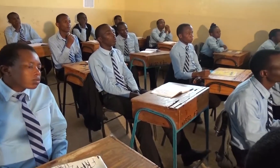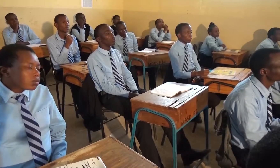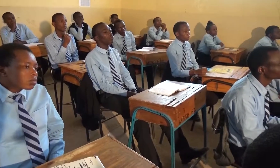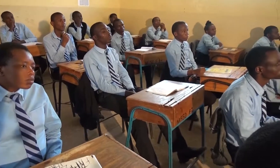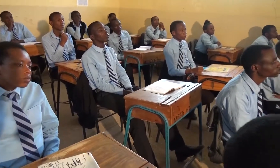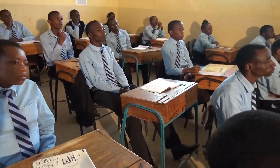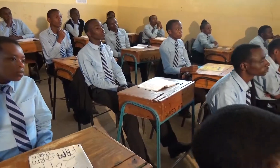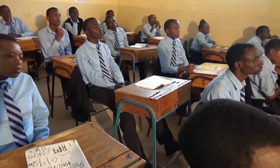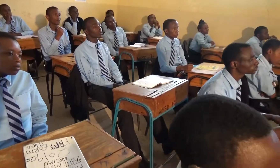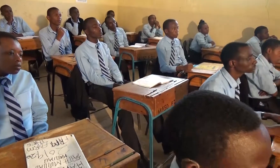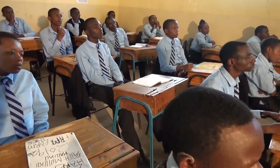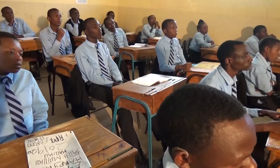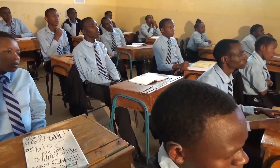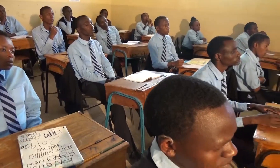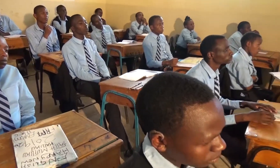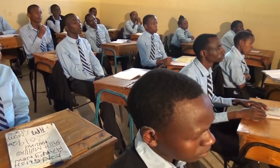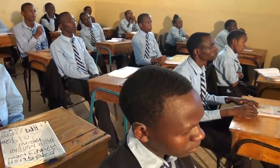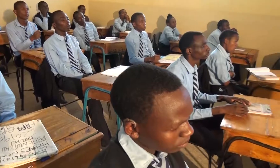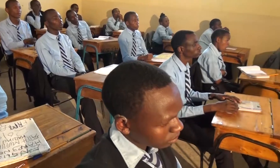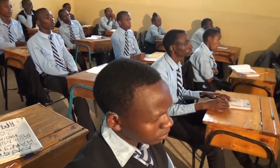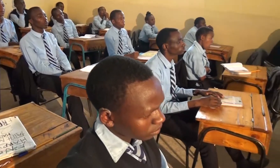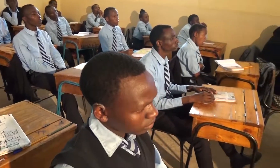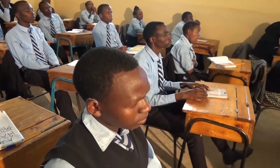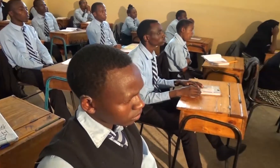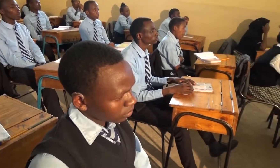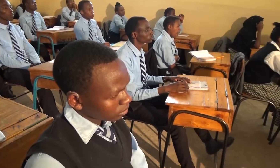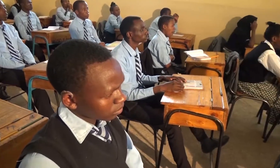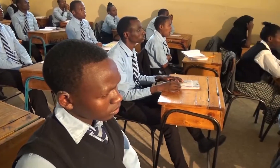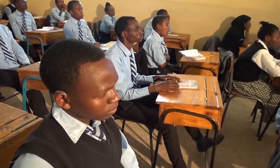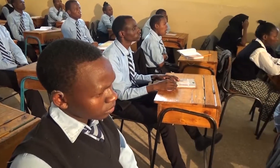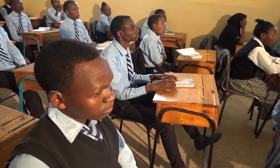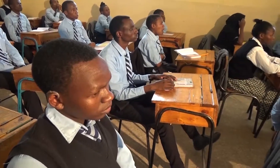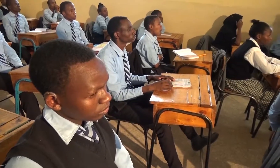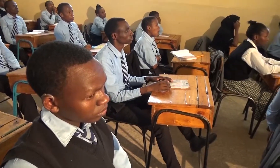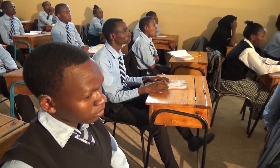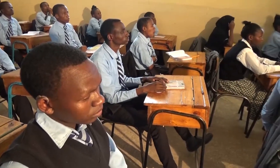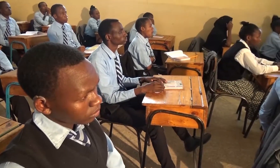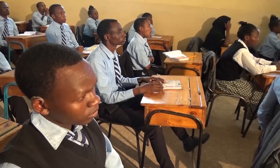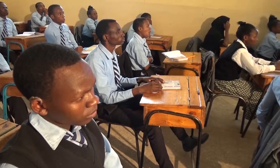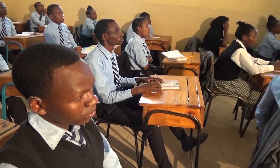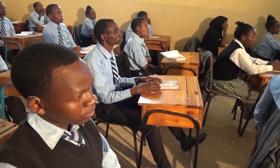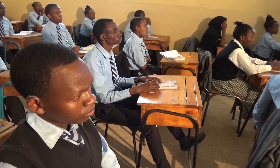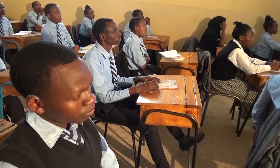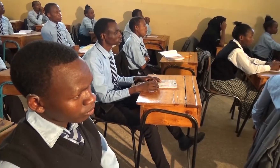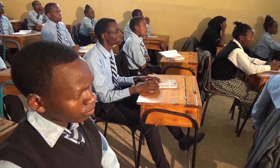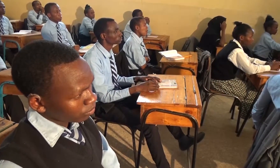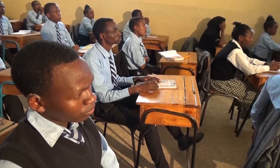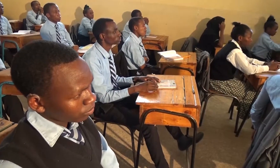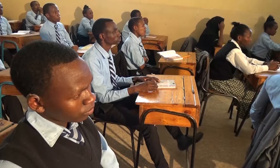us the difference between the ideas or the thinking of people in the village or in